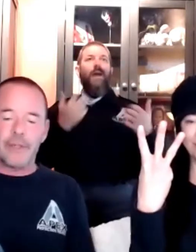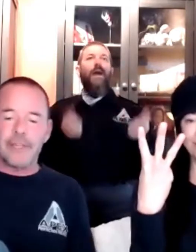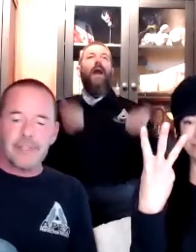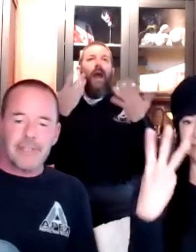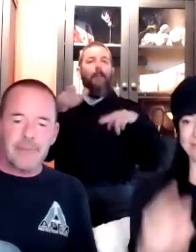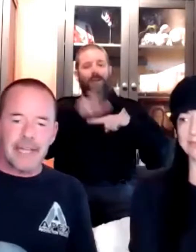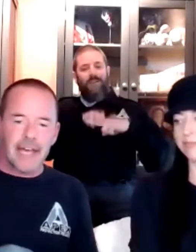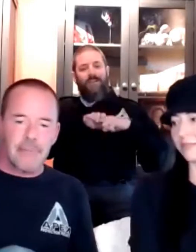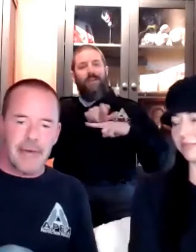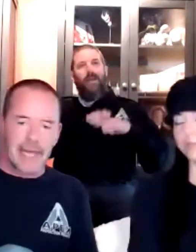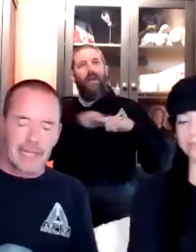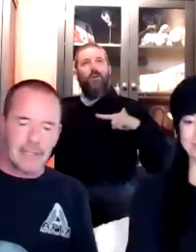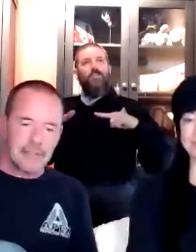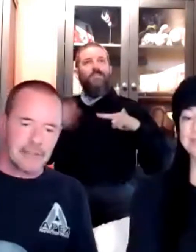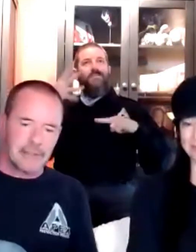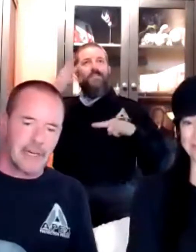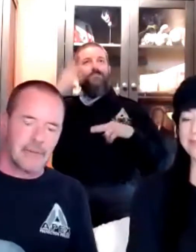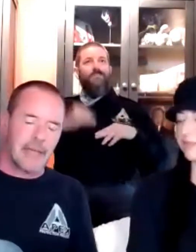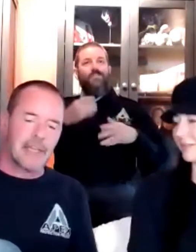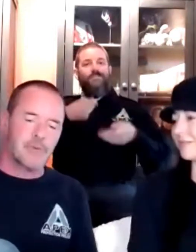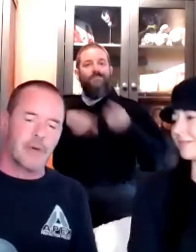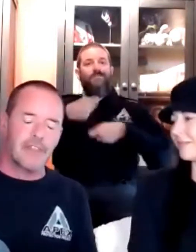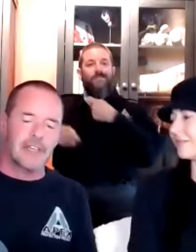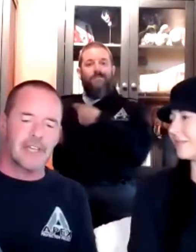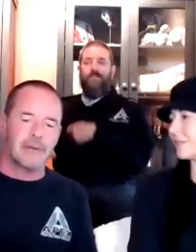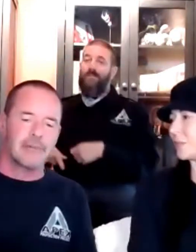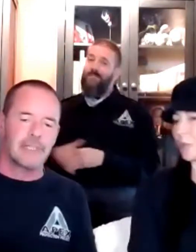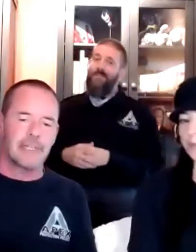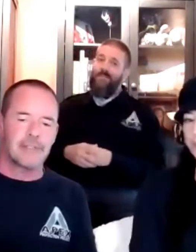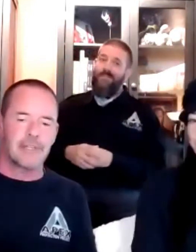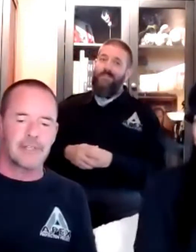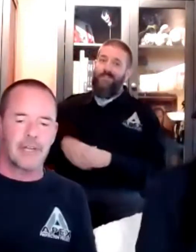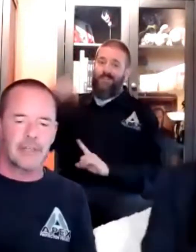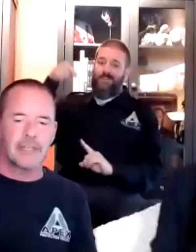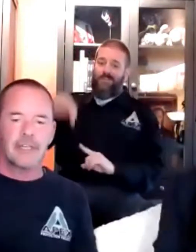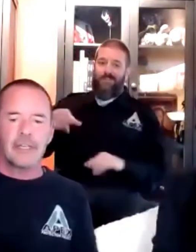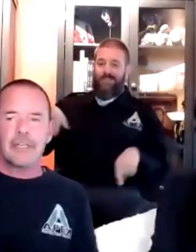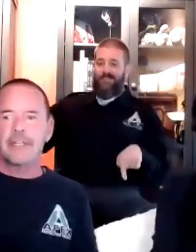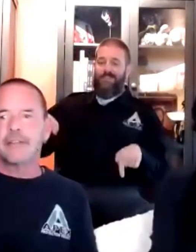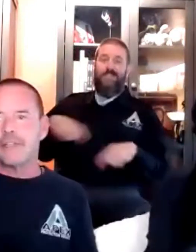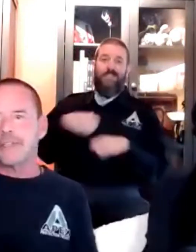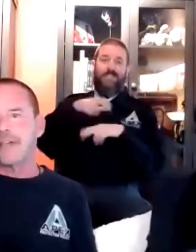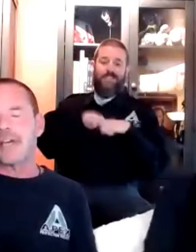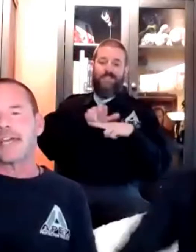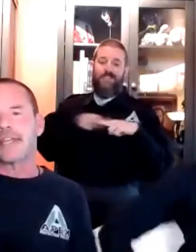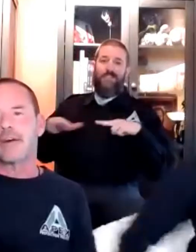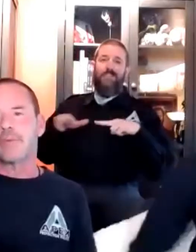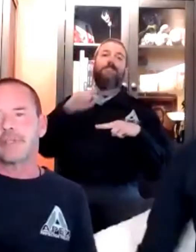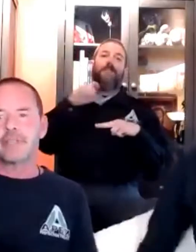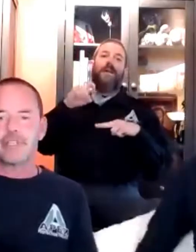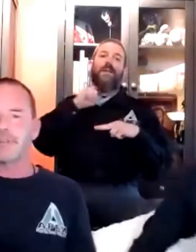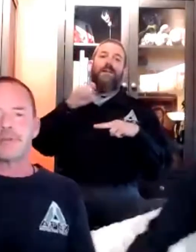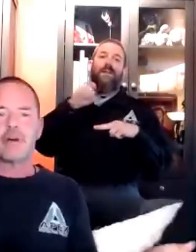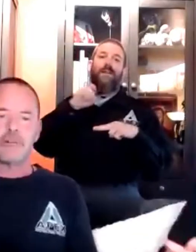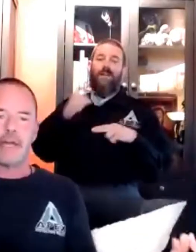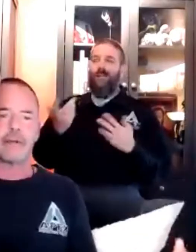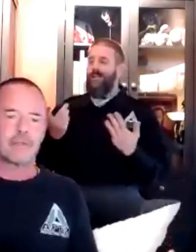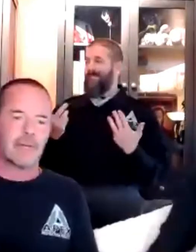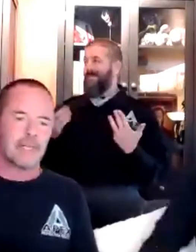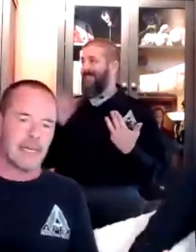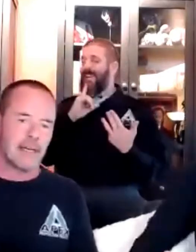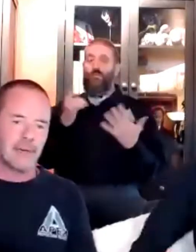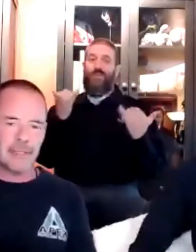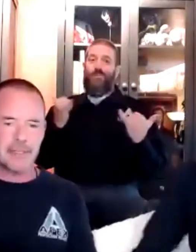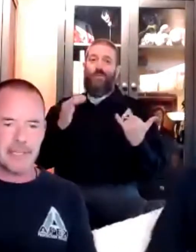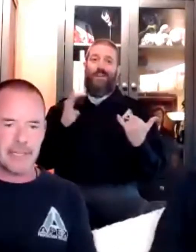Well, this is made up, and that's one of the things, we really need to touch on, that, these guys are hanging out with the crews all around us